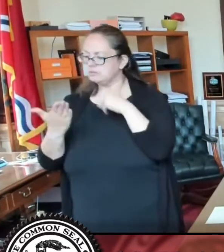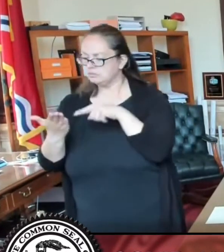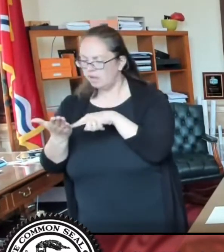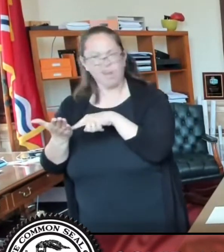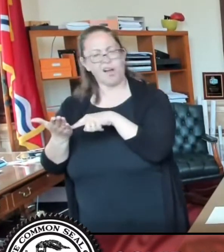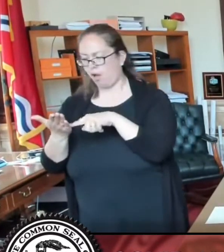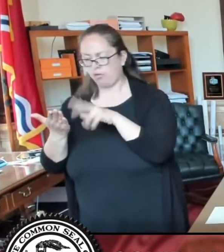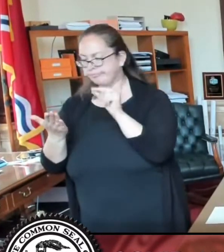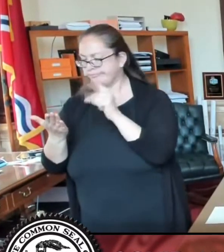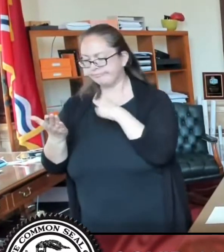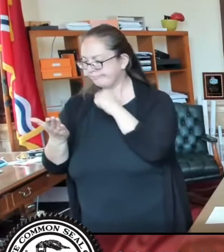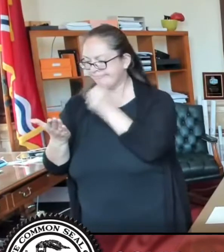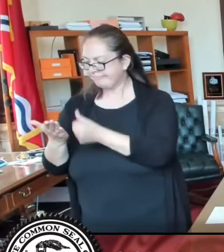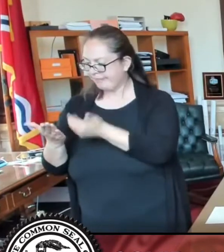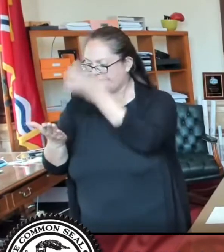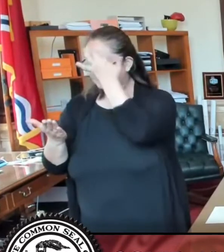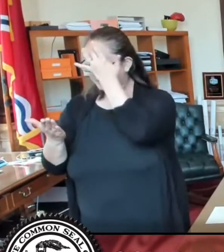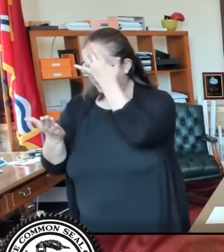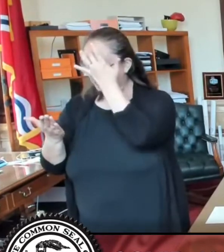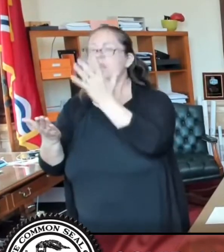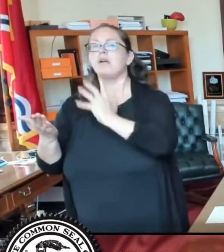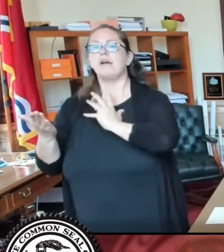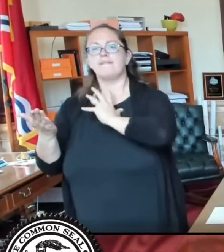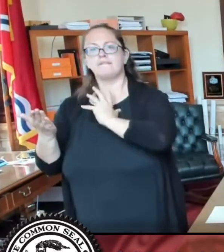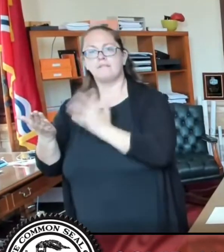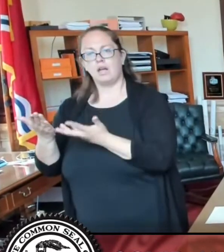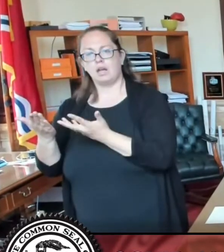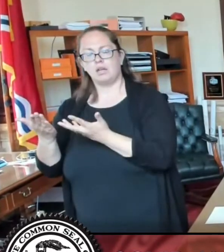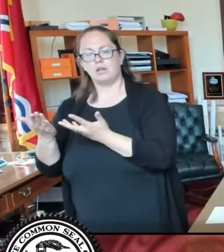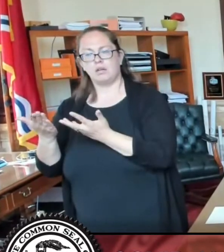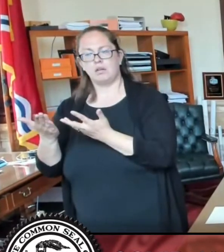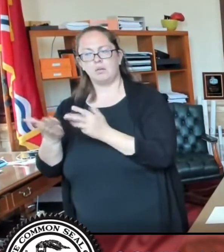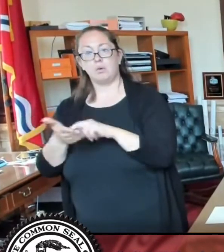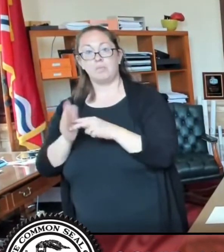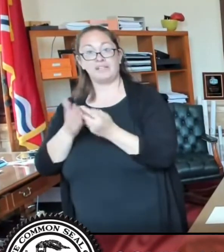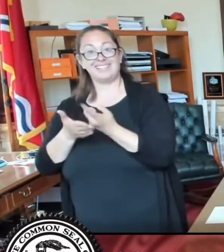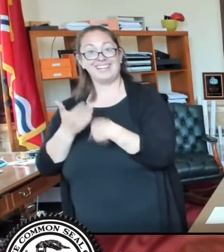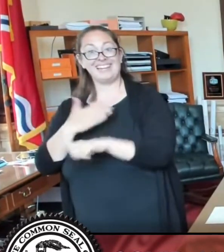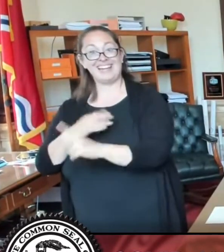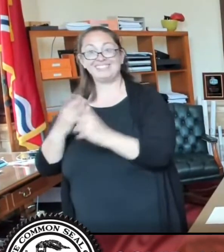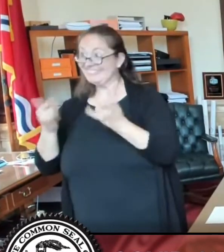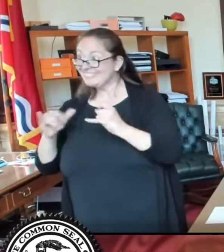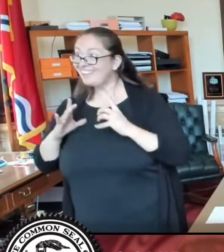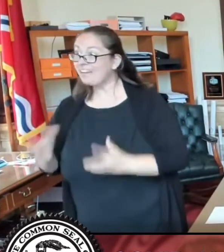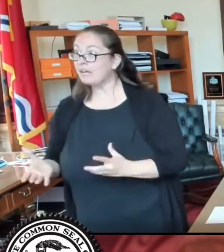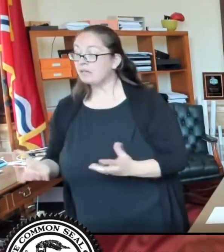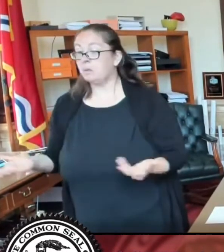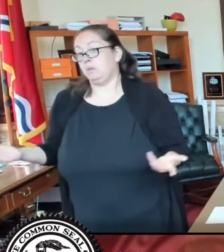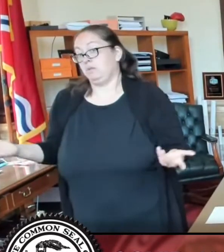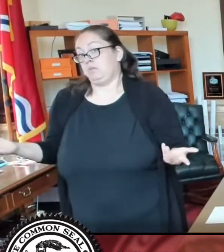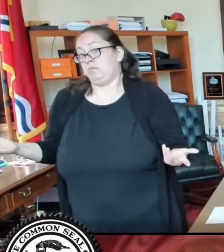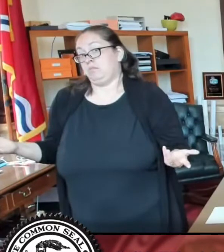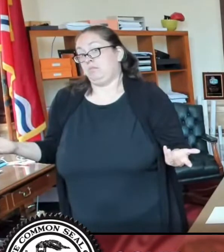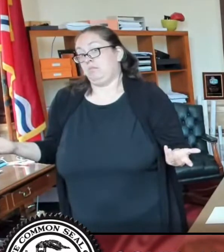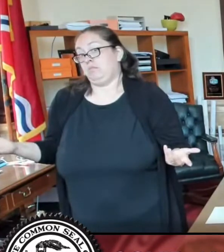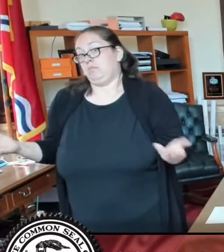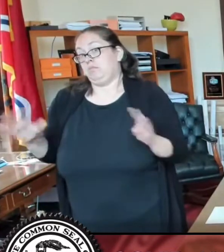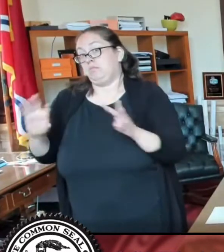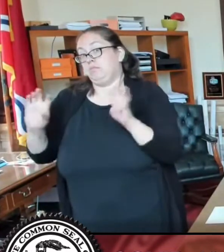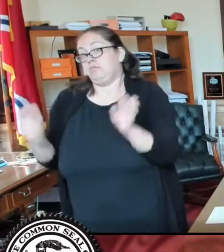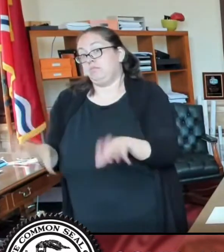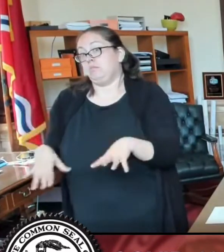it does. Well, that doesn't mean you don't have it next week. And that's why what I talked about earlier, we need a